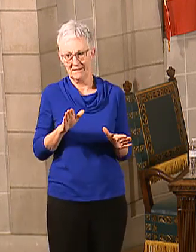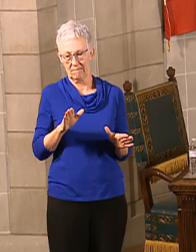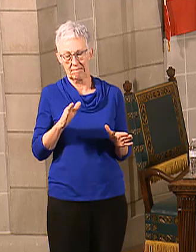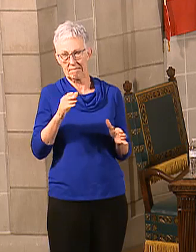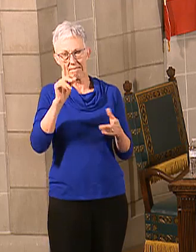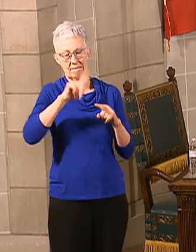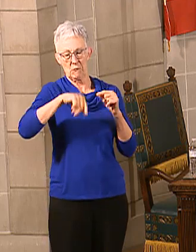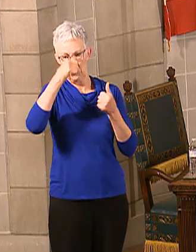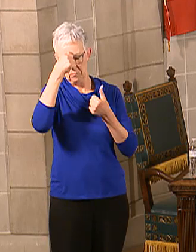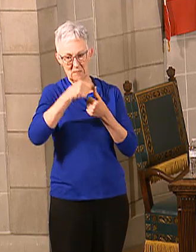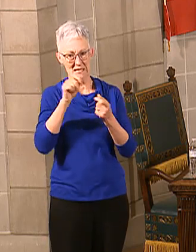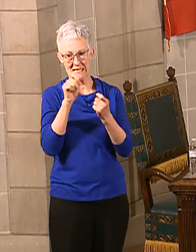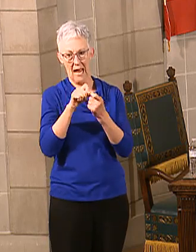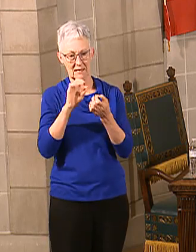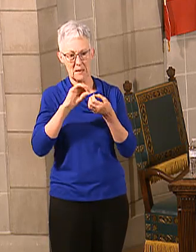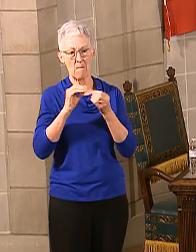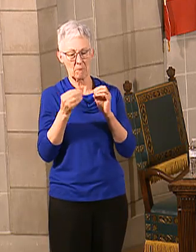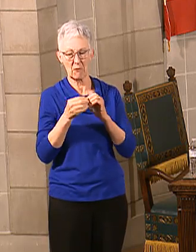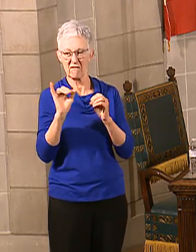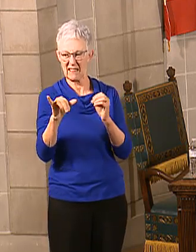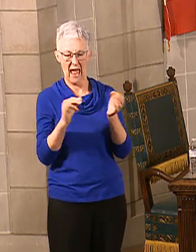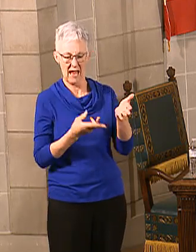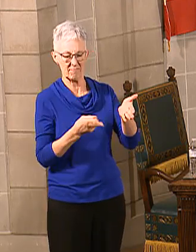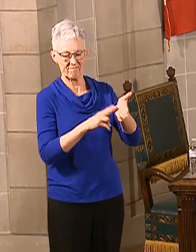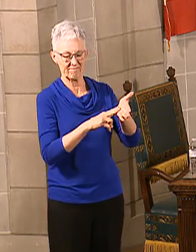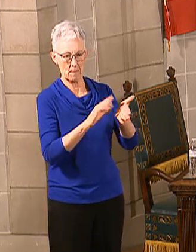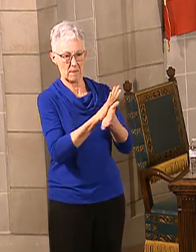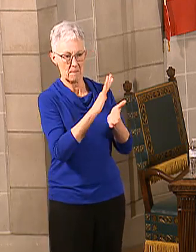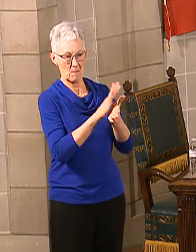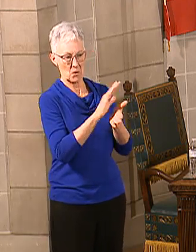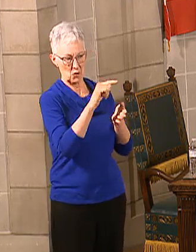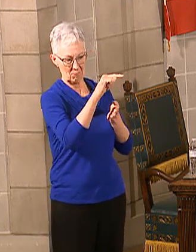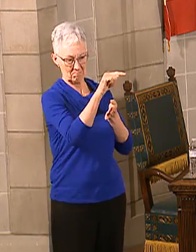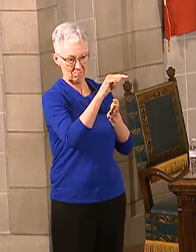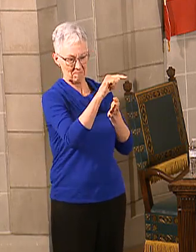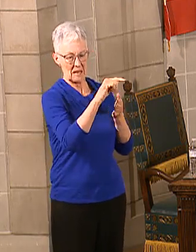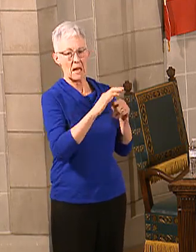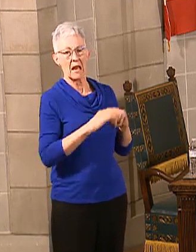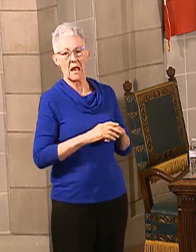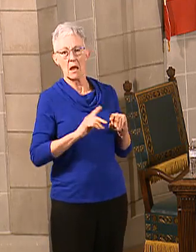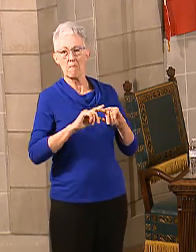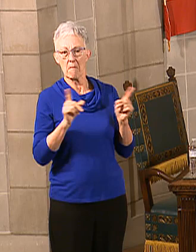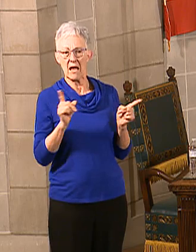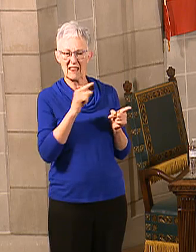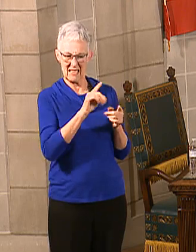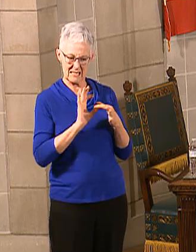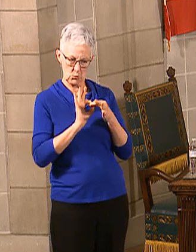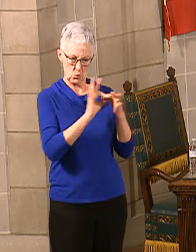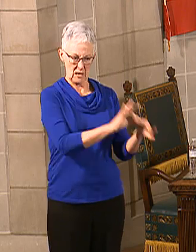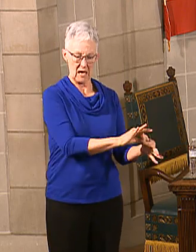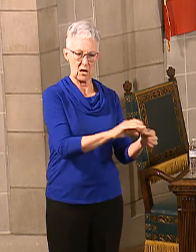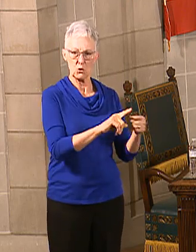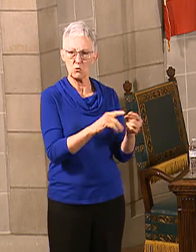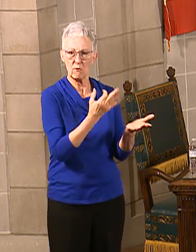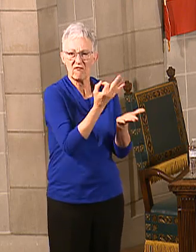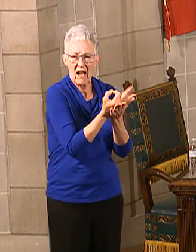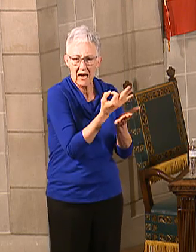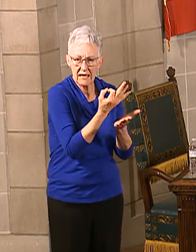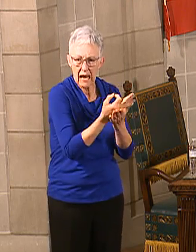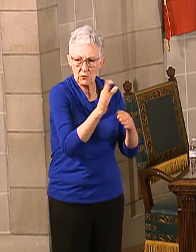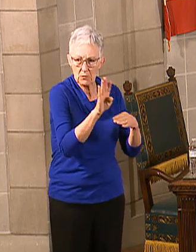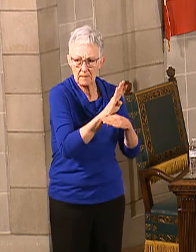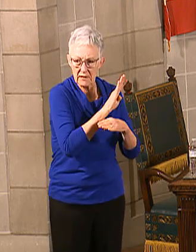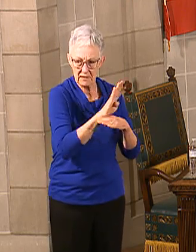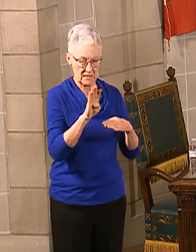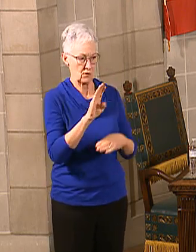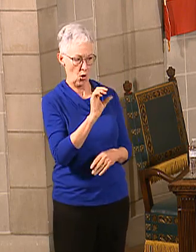has to do with a lot of different regulations, or a few different regulations dealing with financial institutions. And the one on